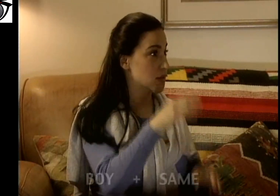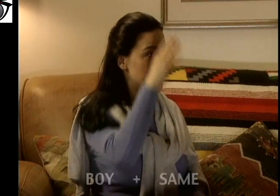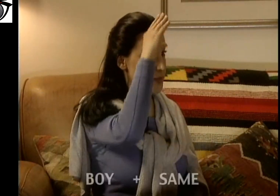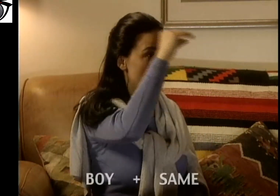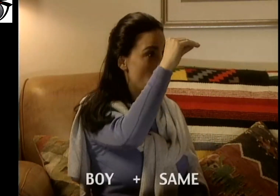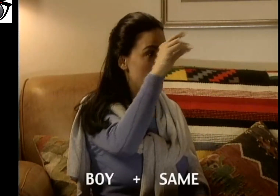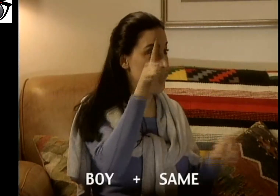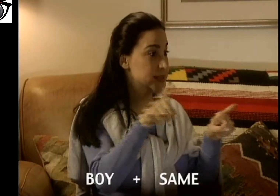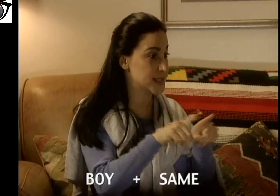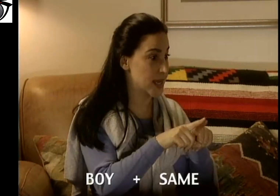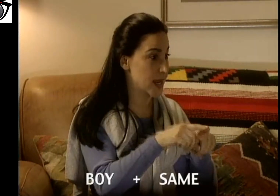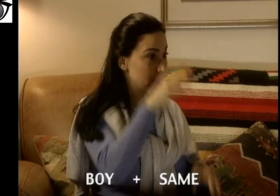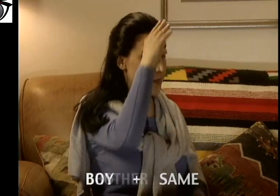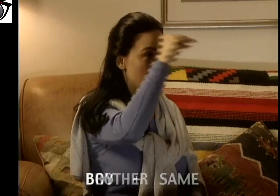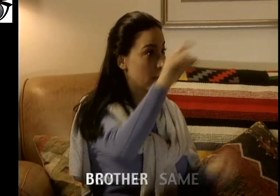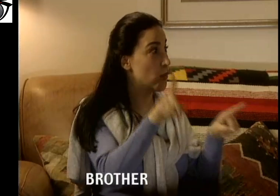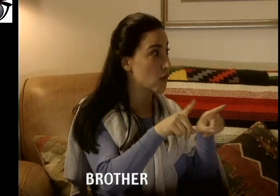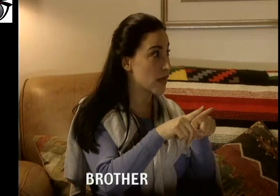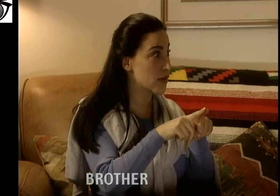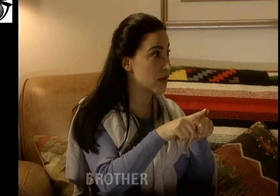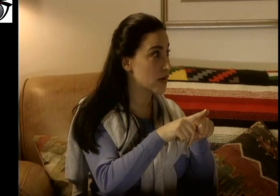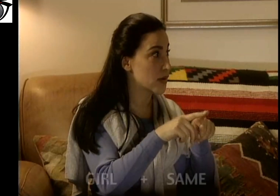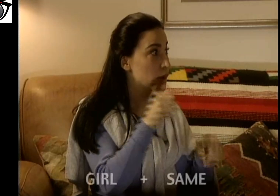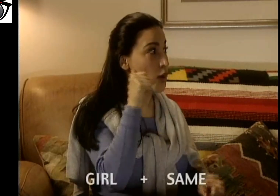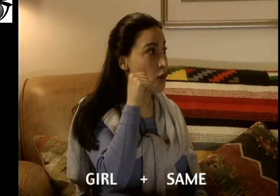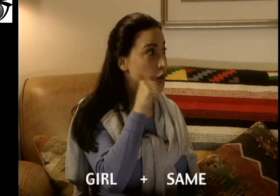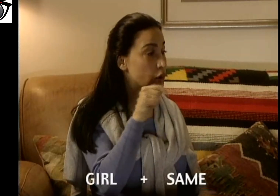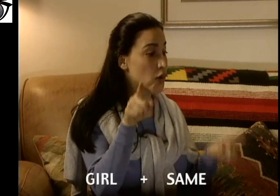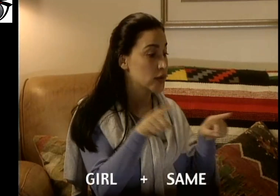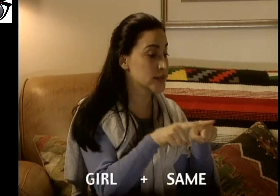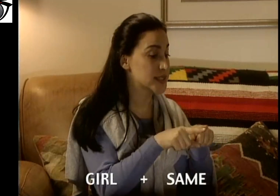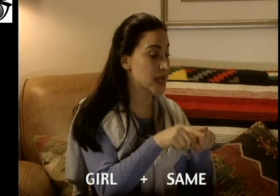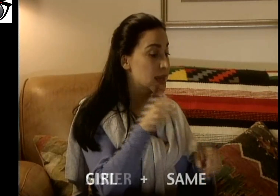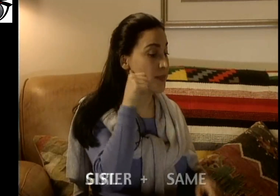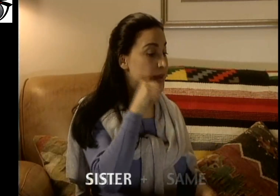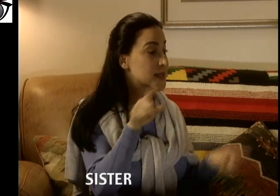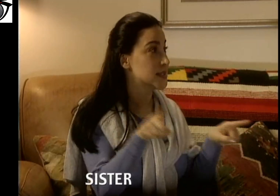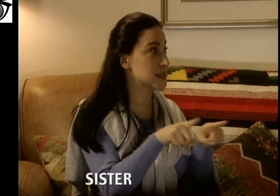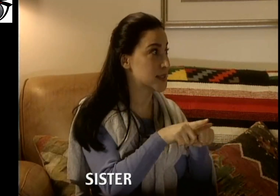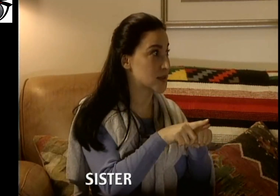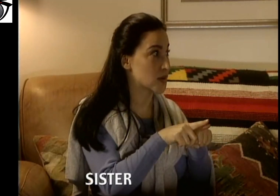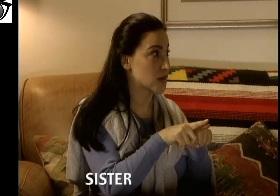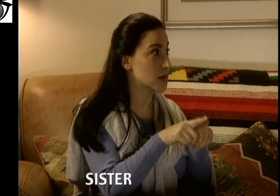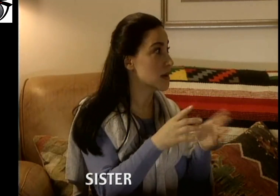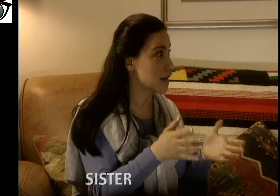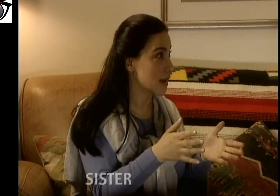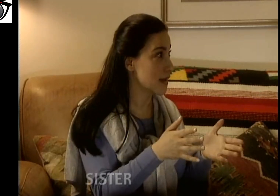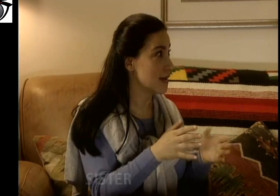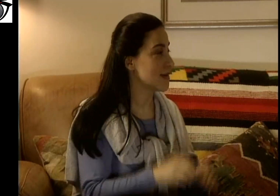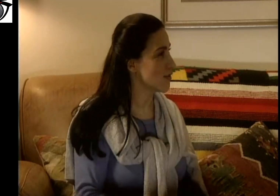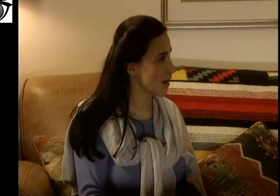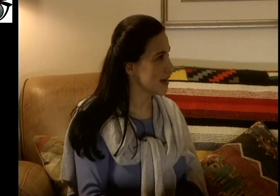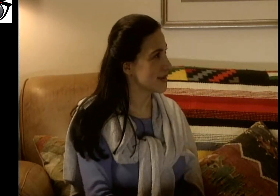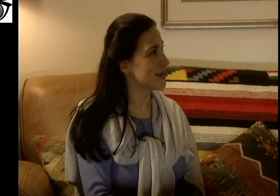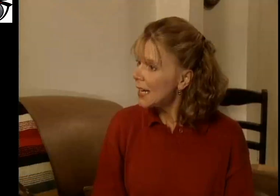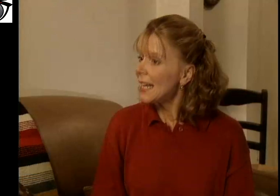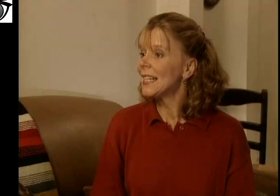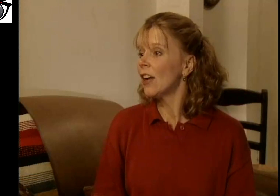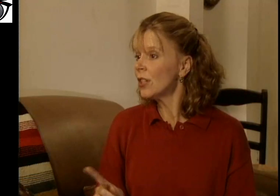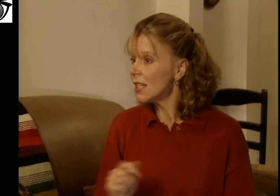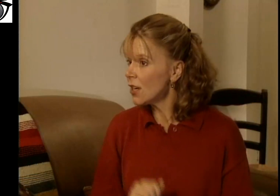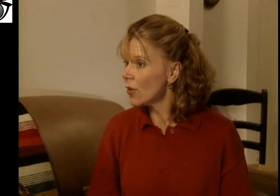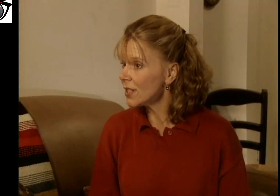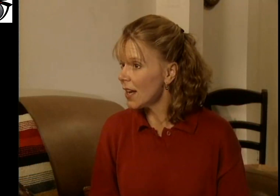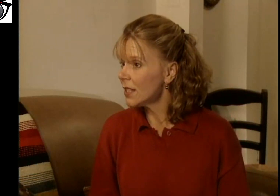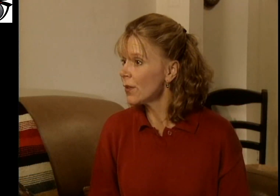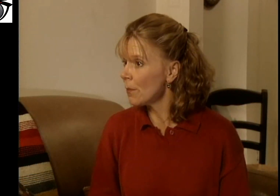sister. So it's boy, same, brother, girl, same is sister. Yeah? Yes. Great.